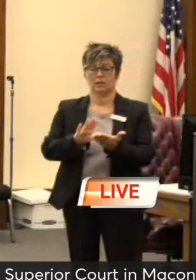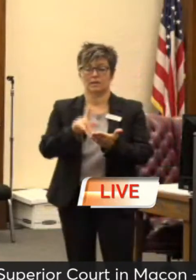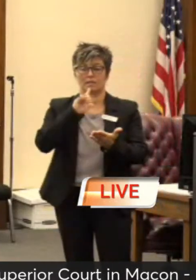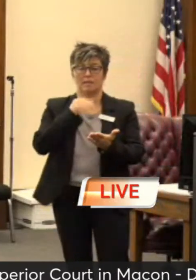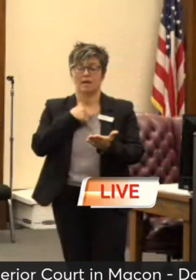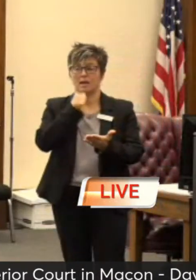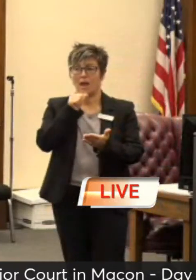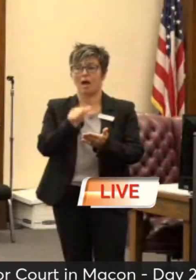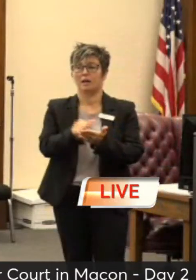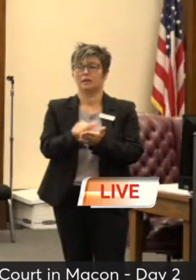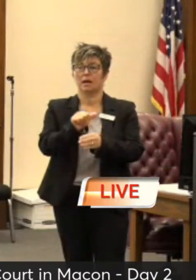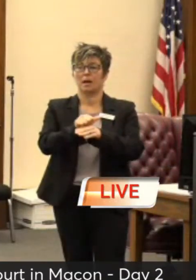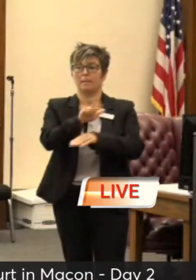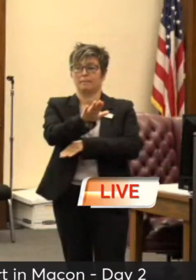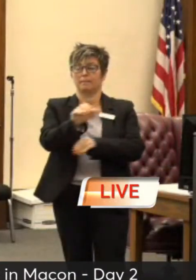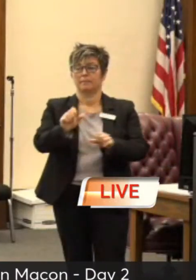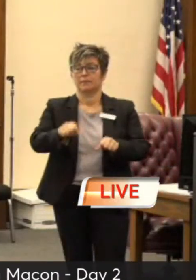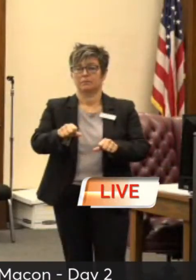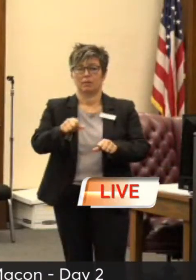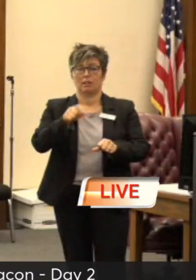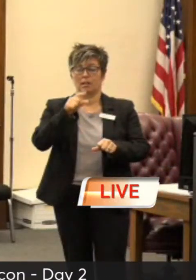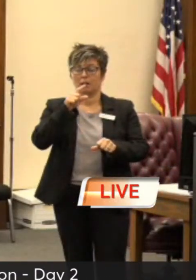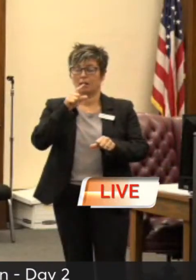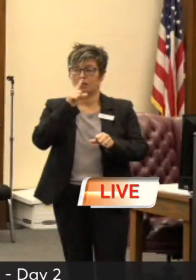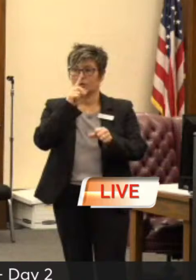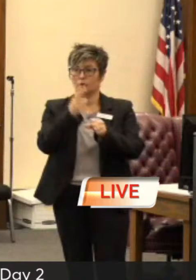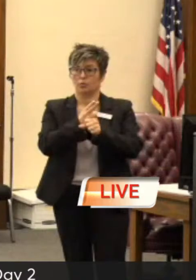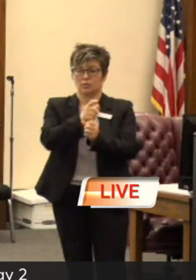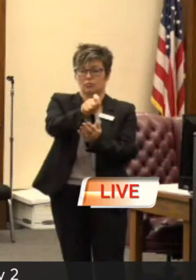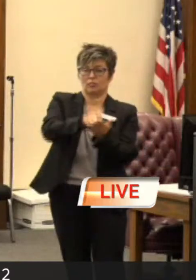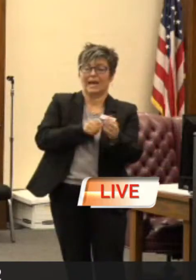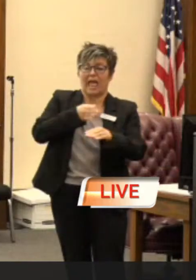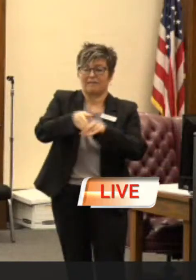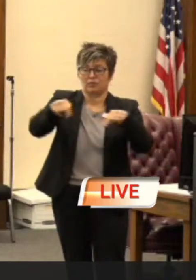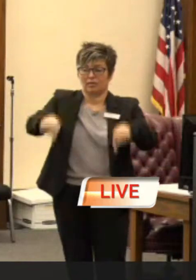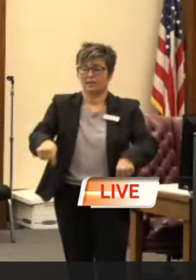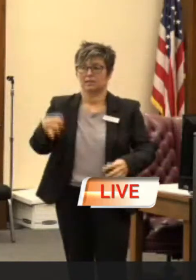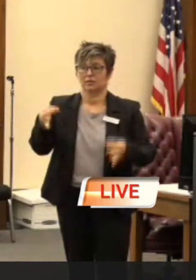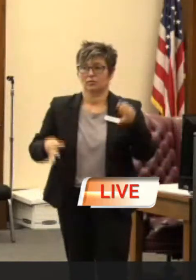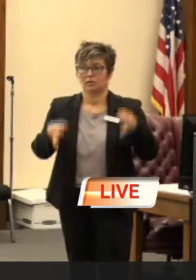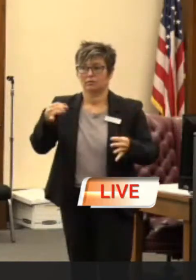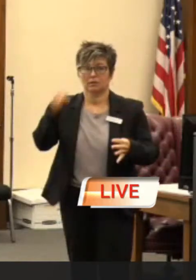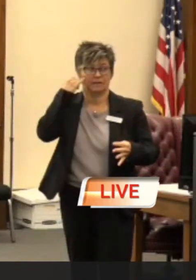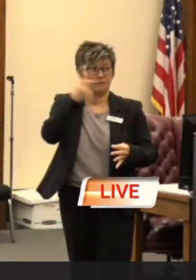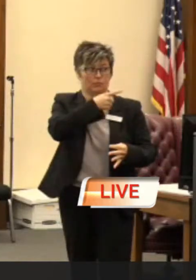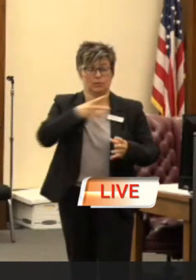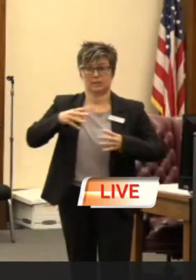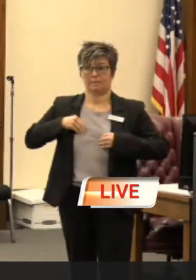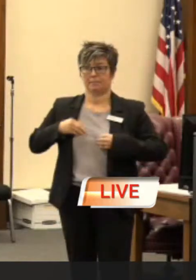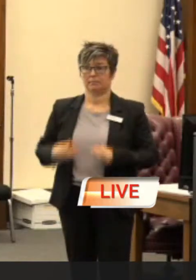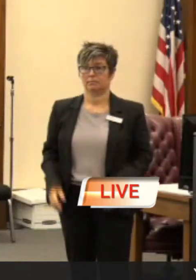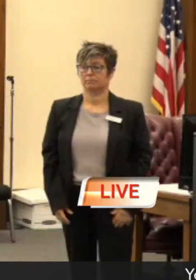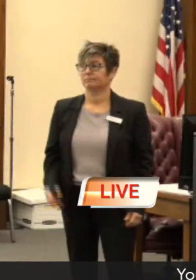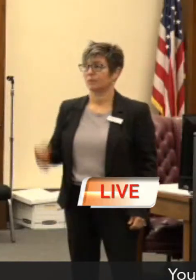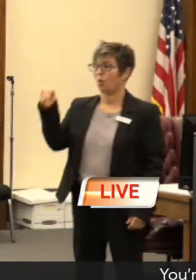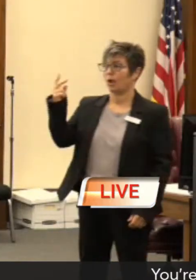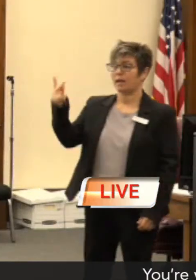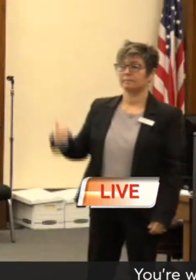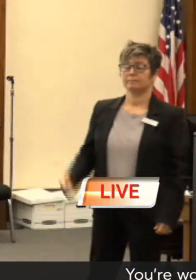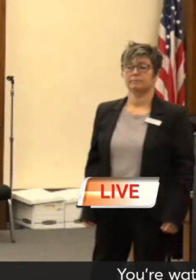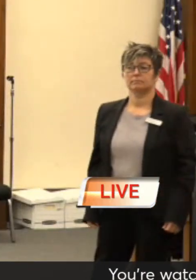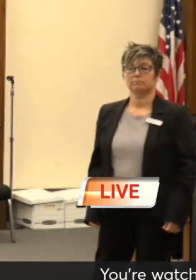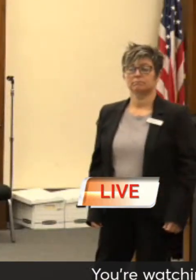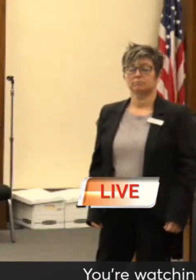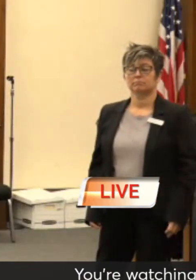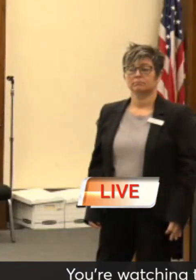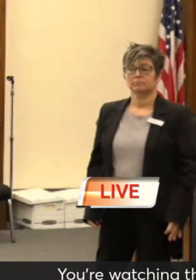affidavits in a written argument after this hearing, if the court is on board with that. okay, that's